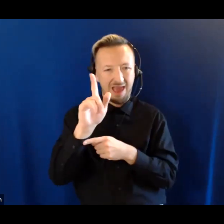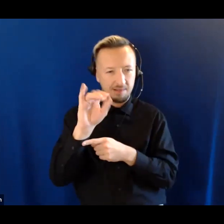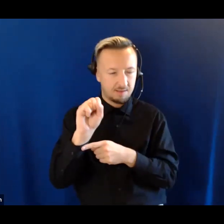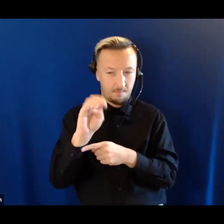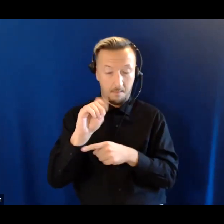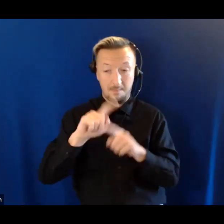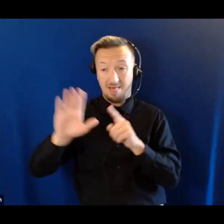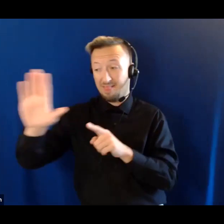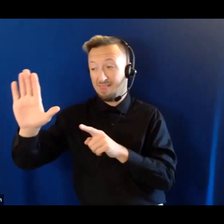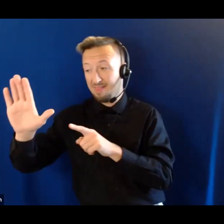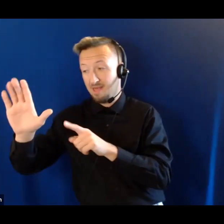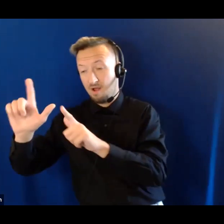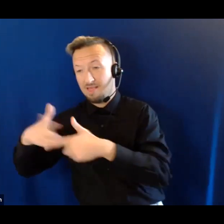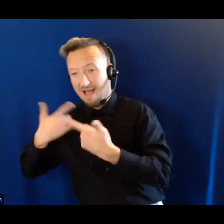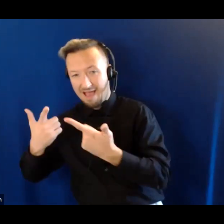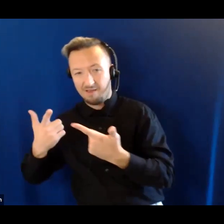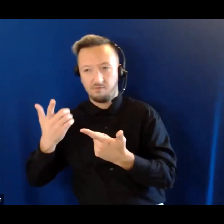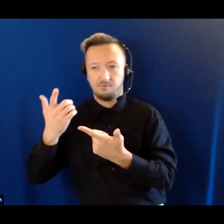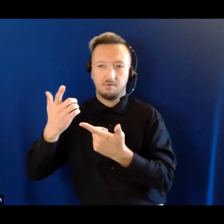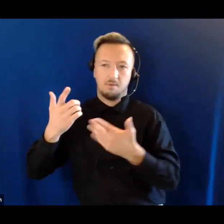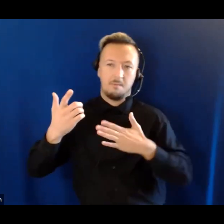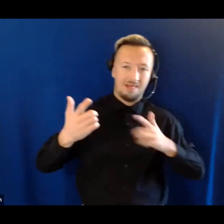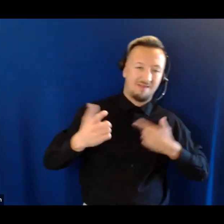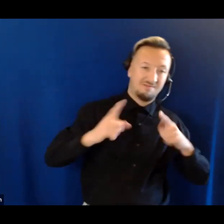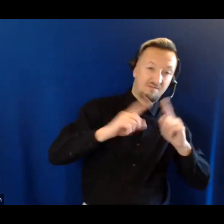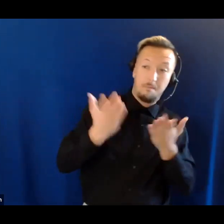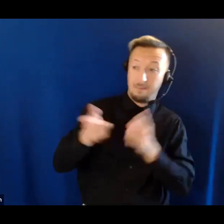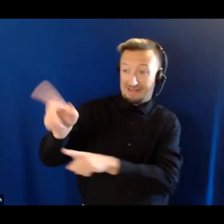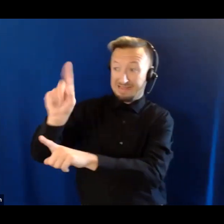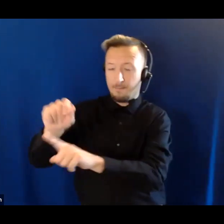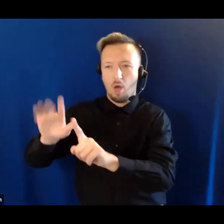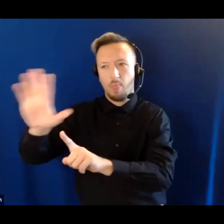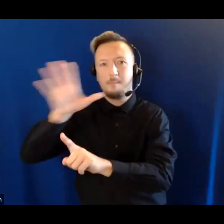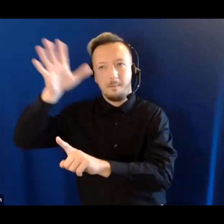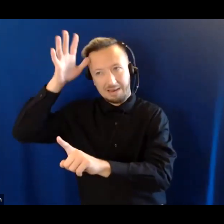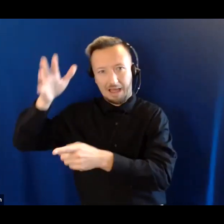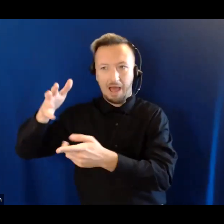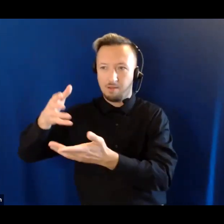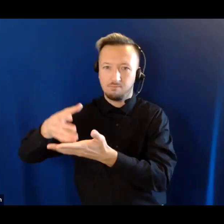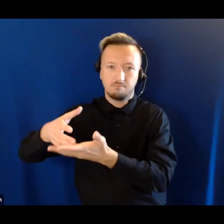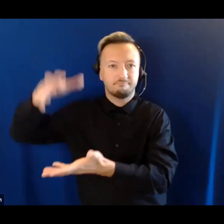had privileges of having money or having both parents in the house or whatever it is.